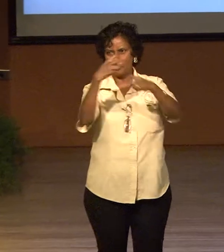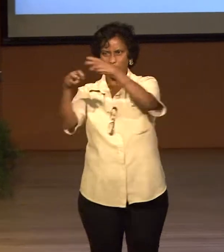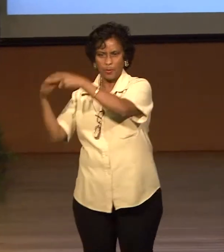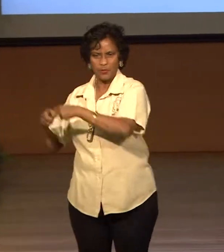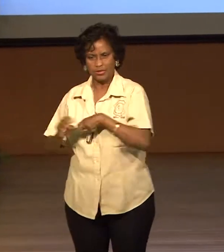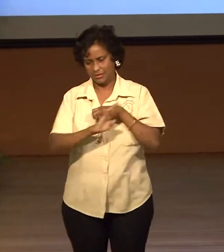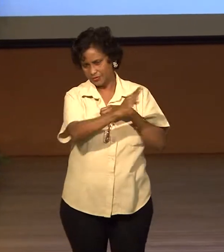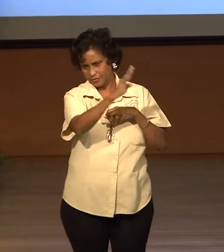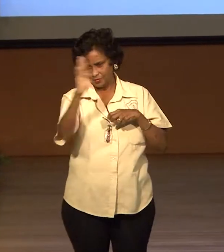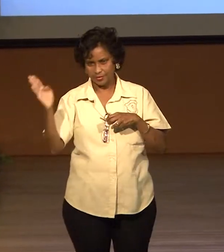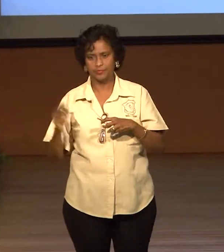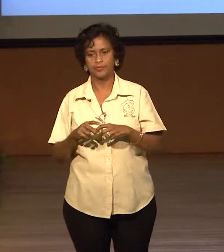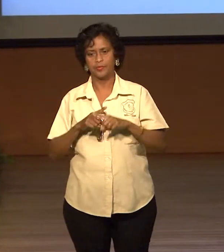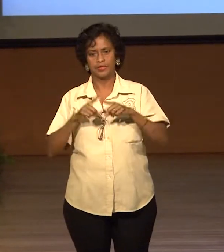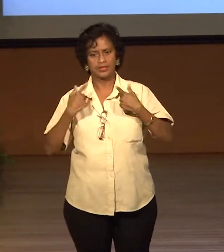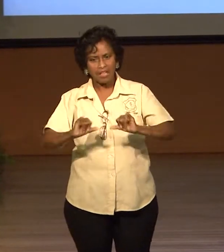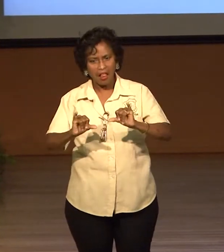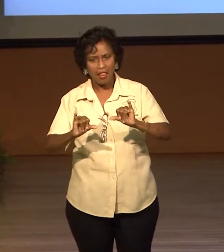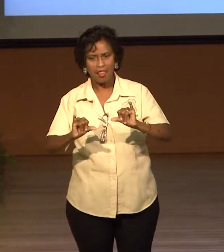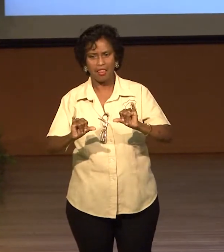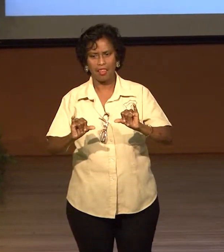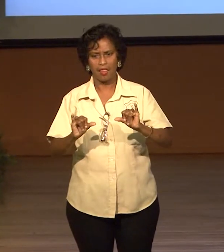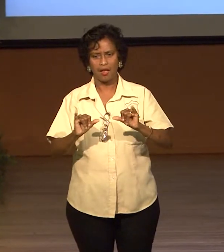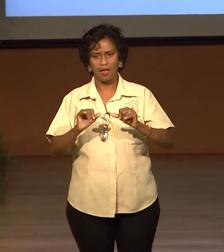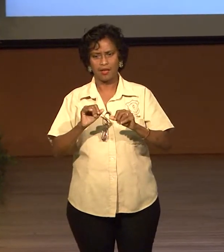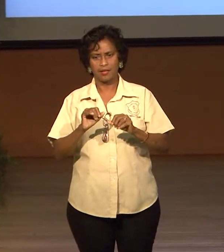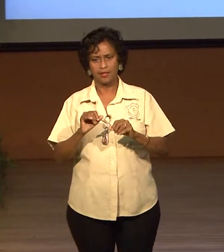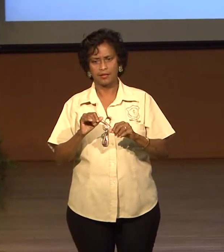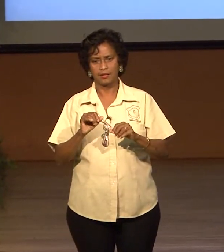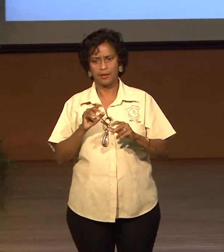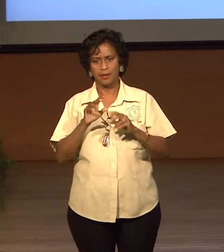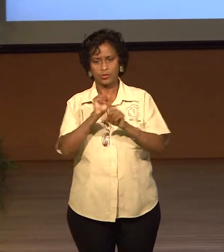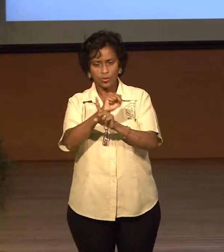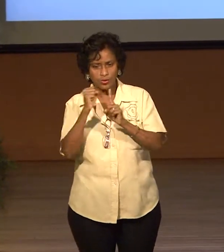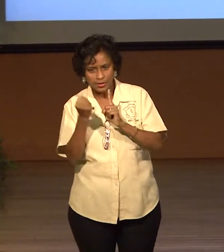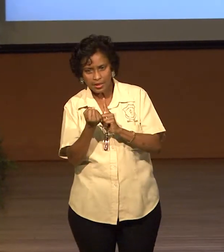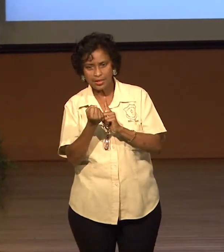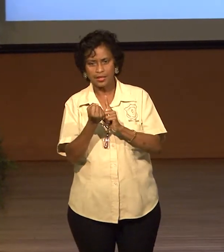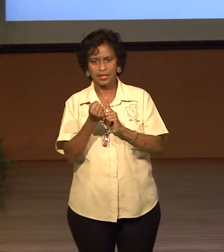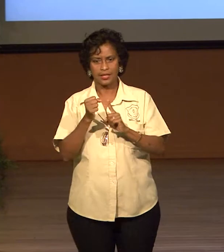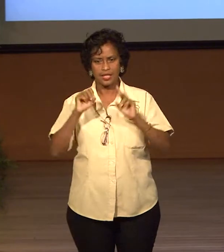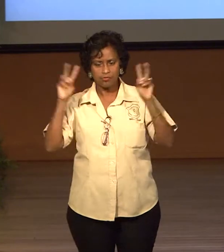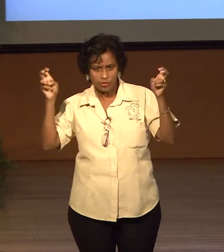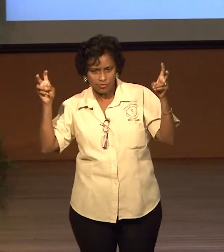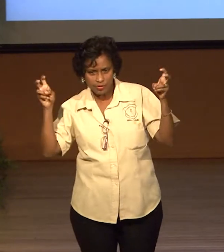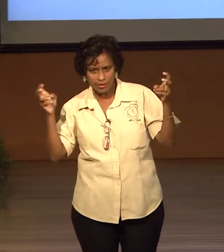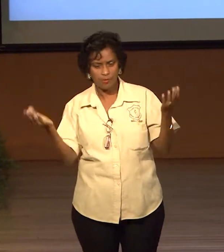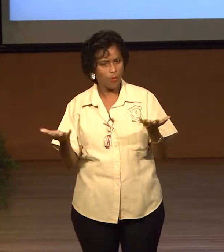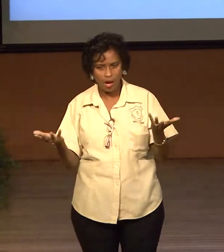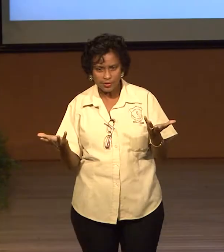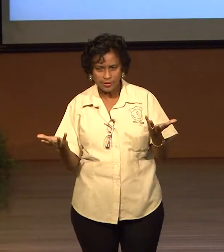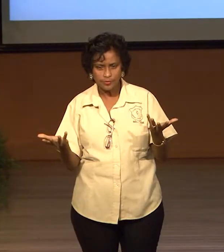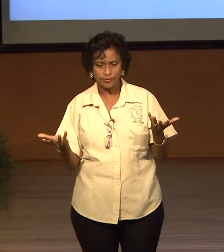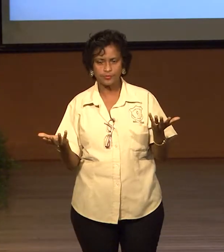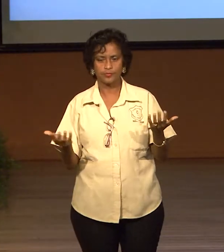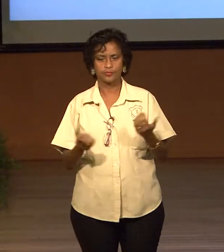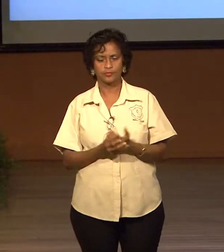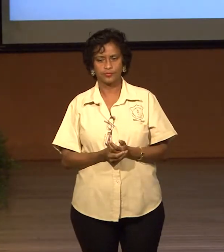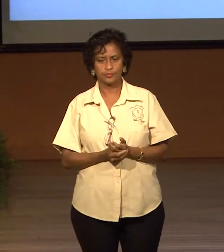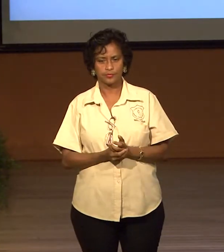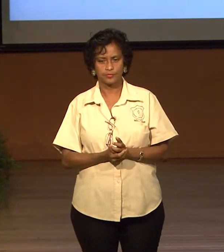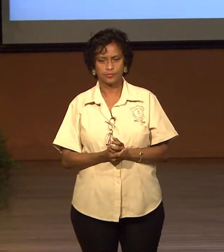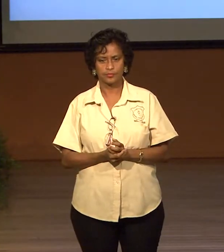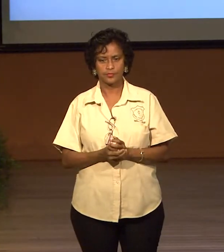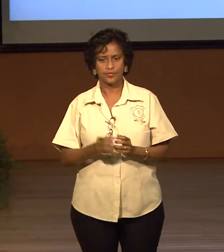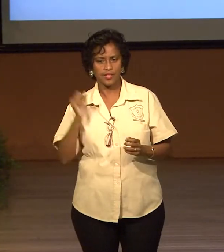issue. So I would want you to expand some more on that. But how does that fit into an